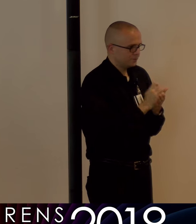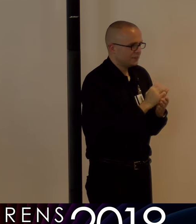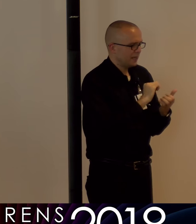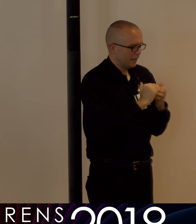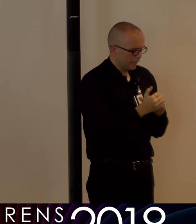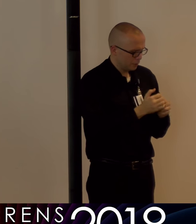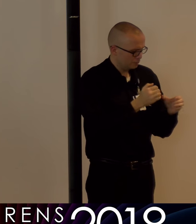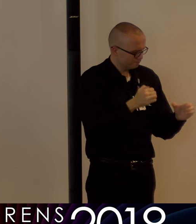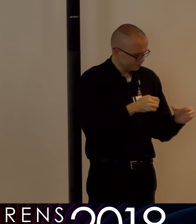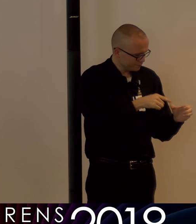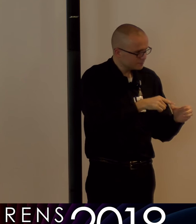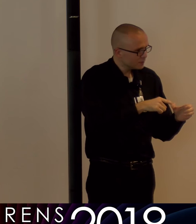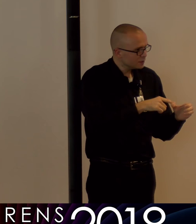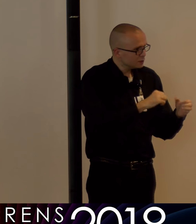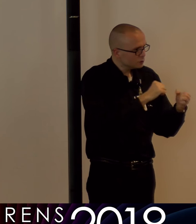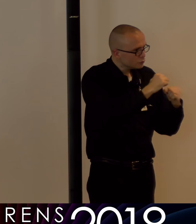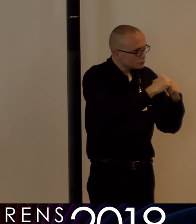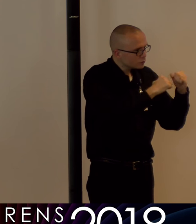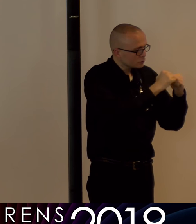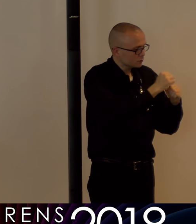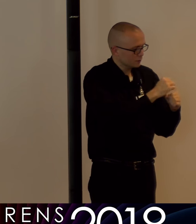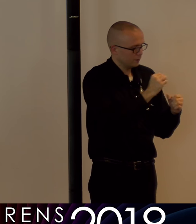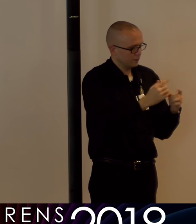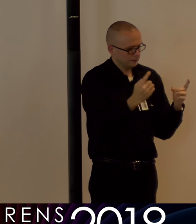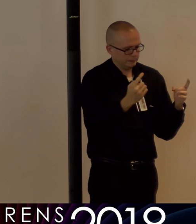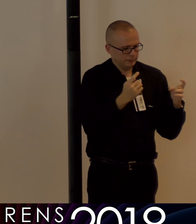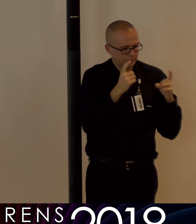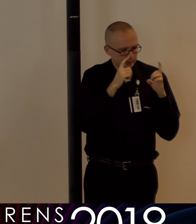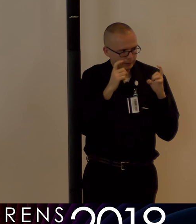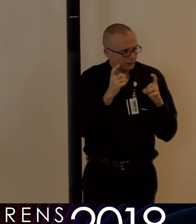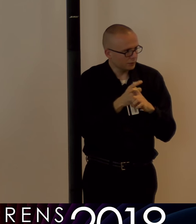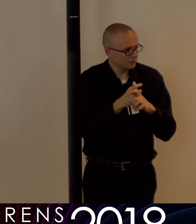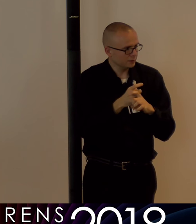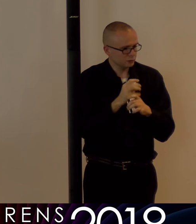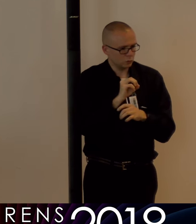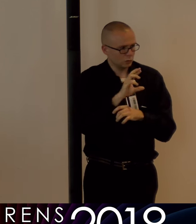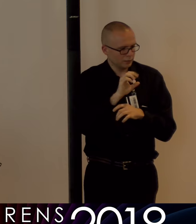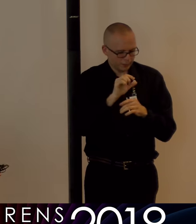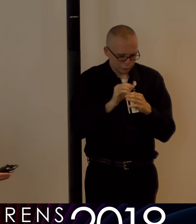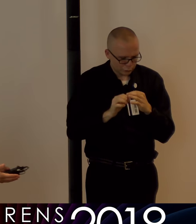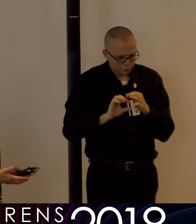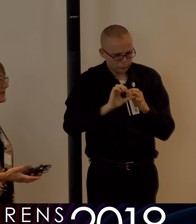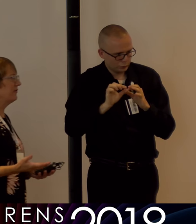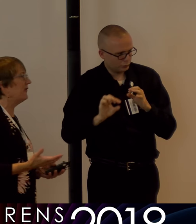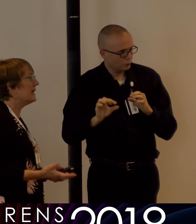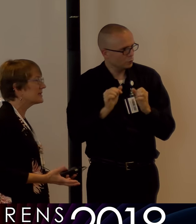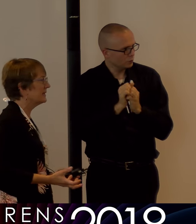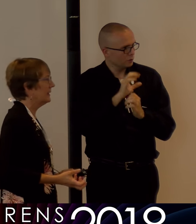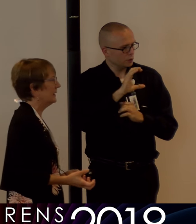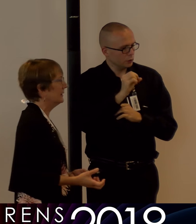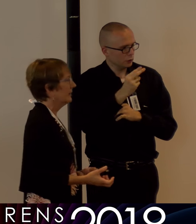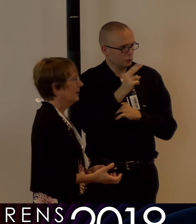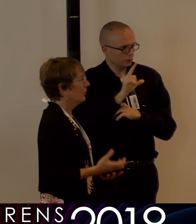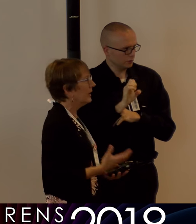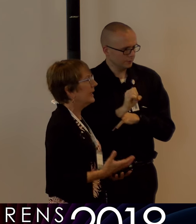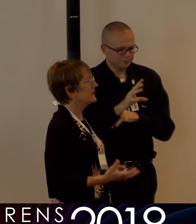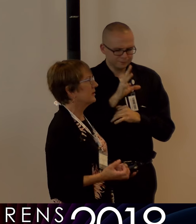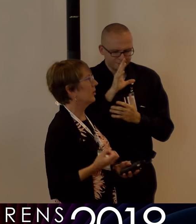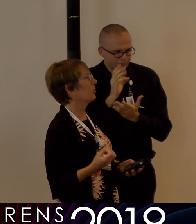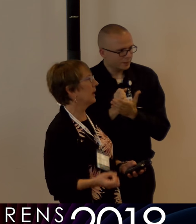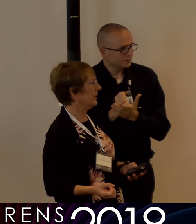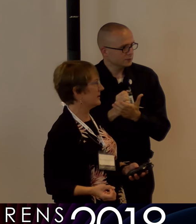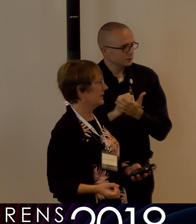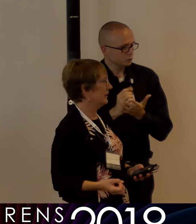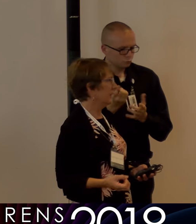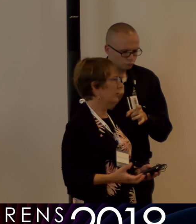spherical structure like this and turn it into that complex organ with the three semicircular canals and the cochlea? It's fascinating what has